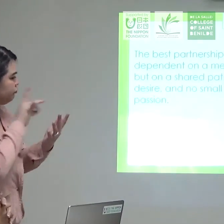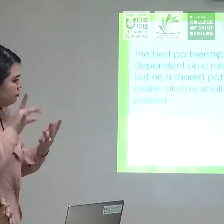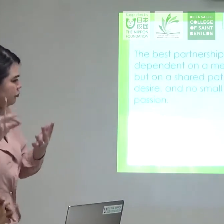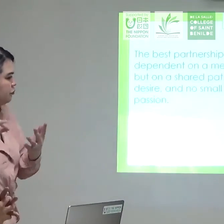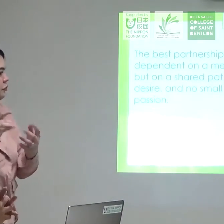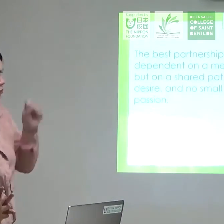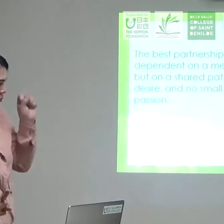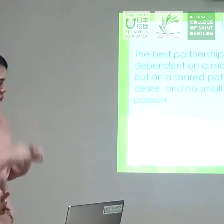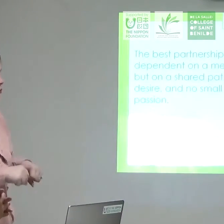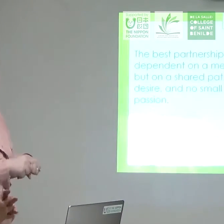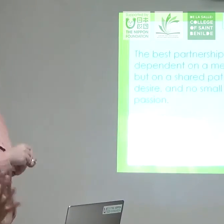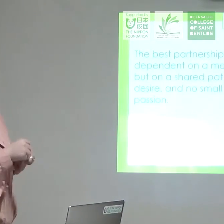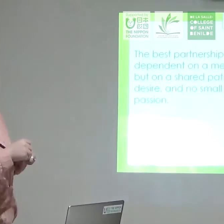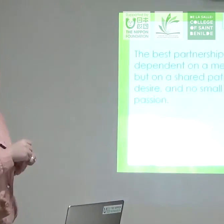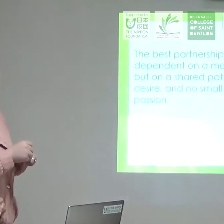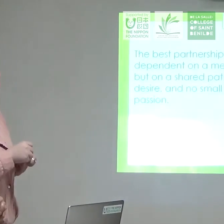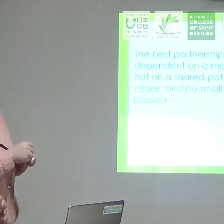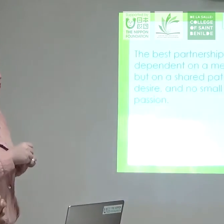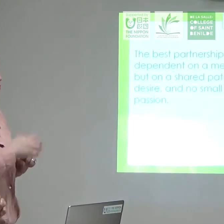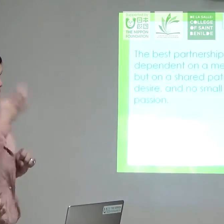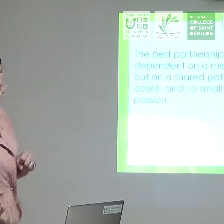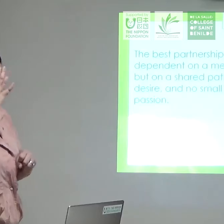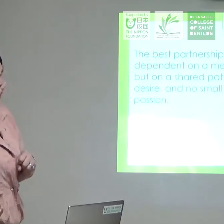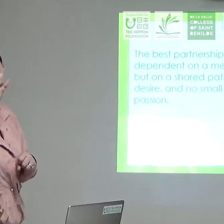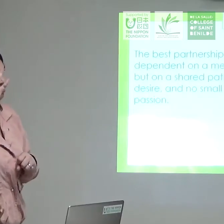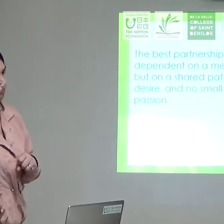flow. You do that.